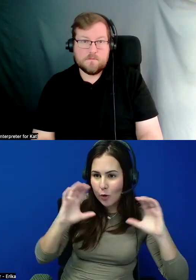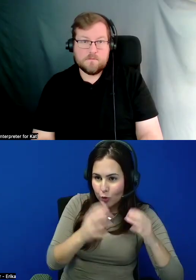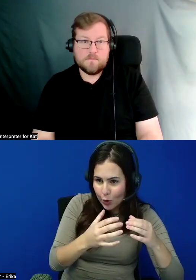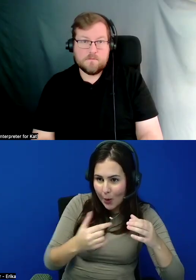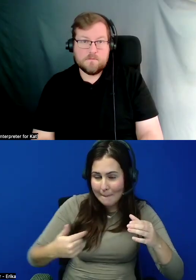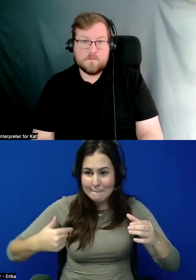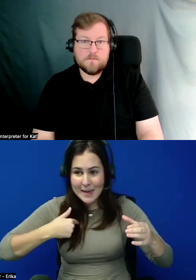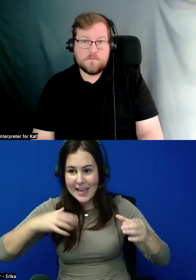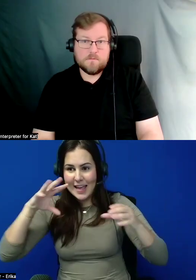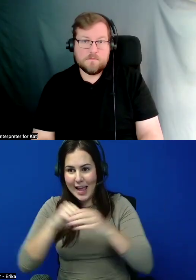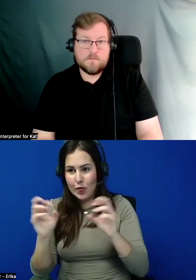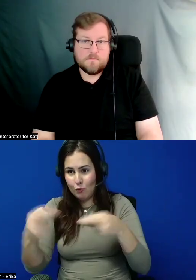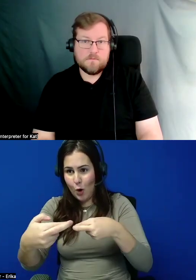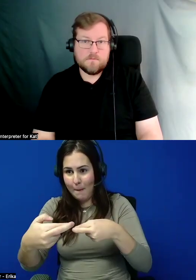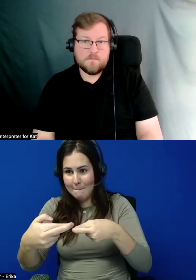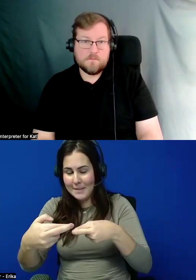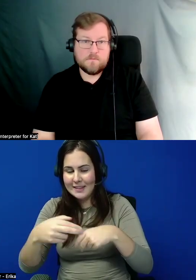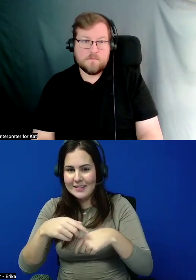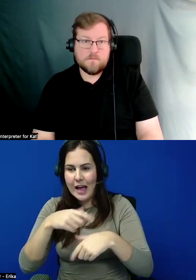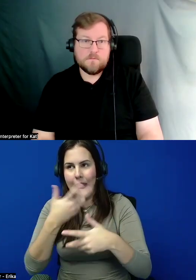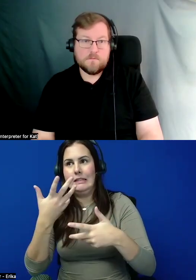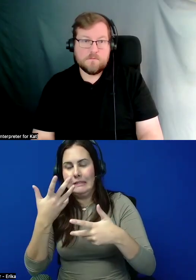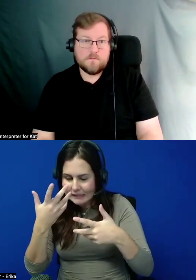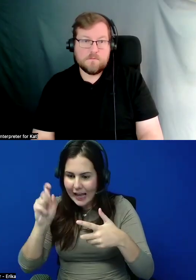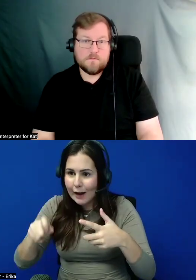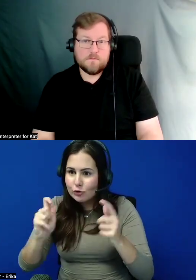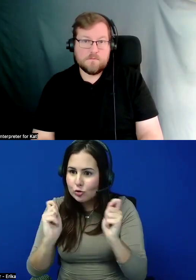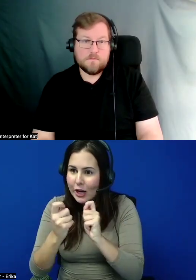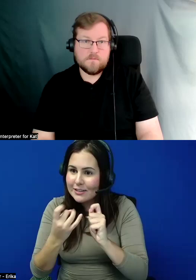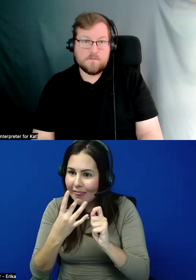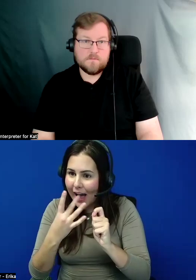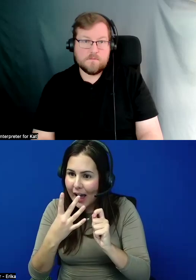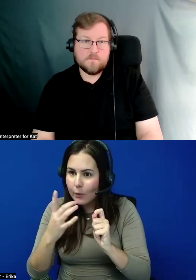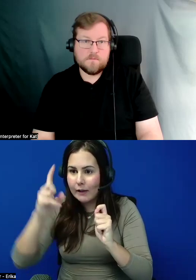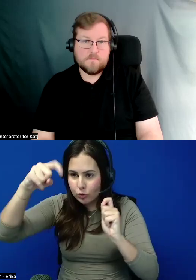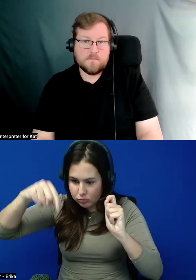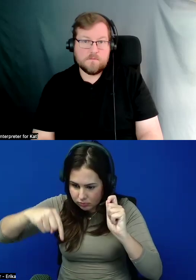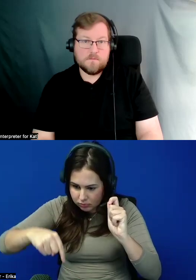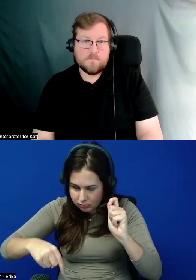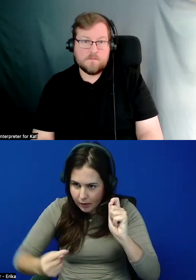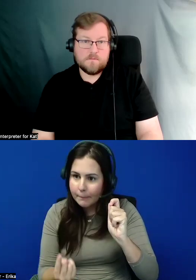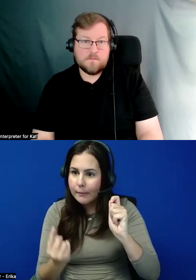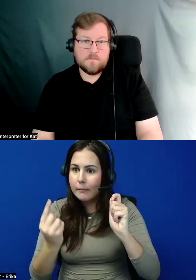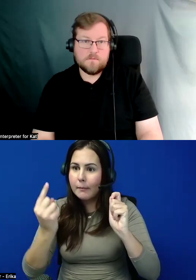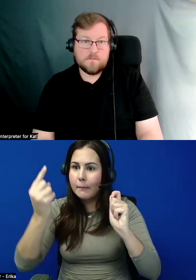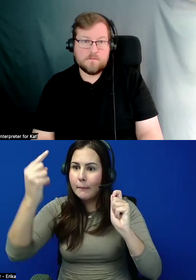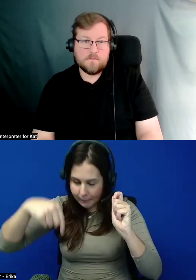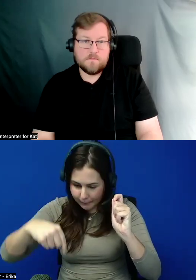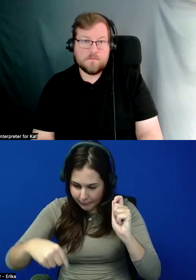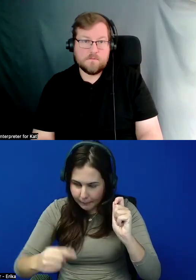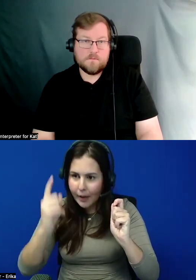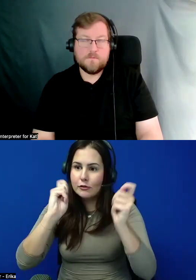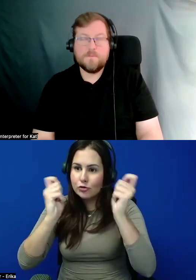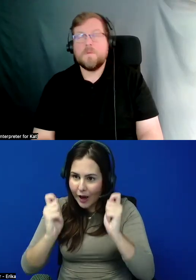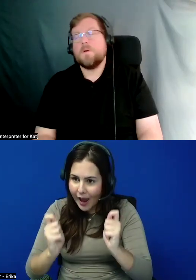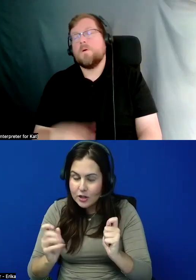to change a light, and then I would run down, and then Pablo would come up, and he would change the light, and then he would come down, and I'd go back up, Oh and then my we'd need to goodness. do a